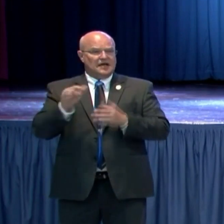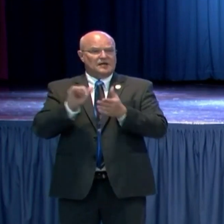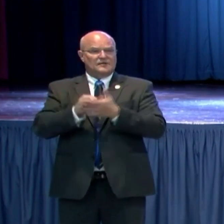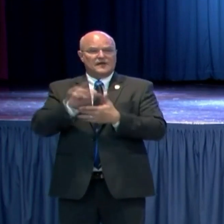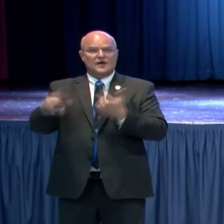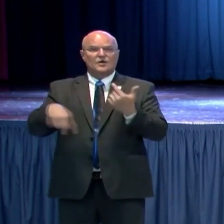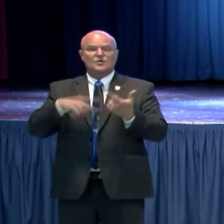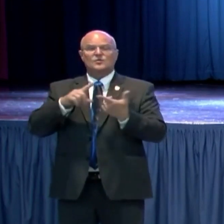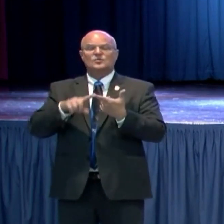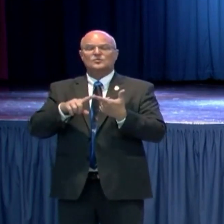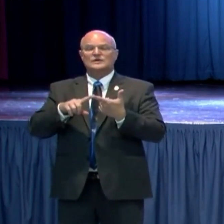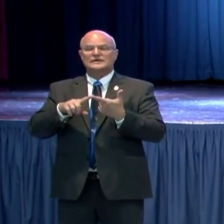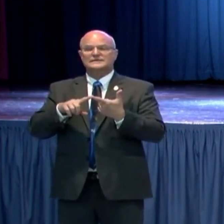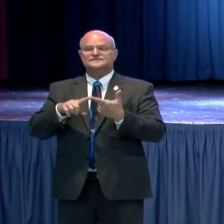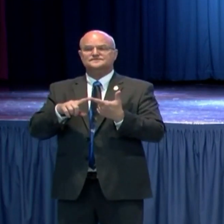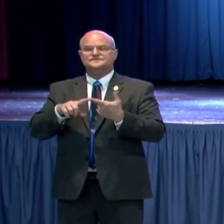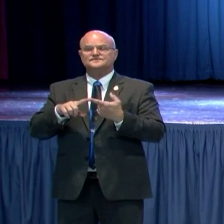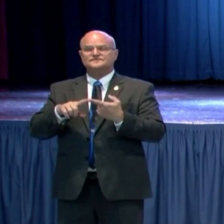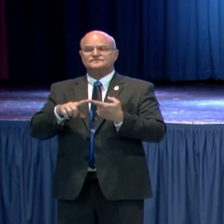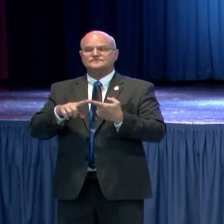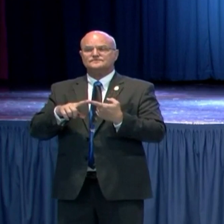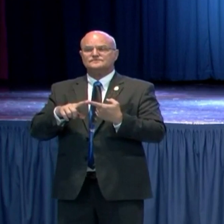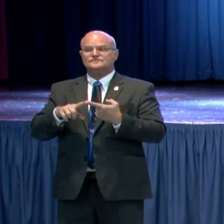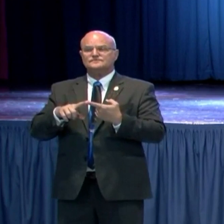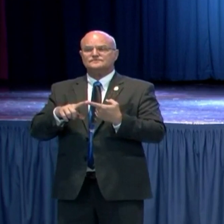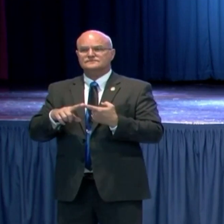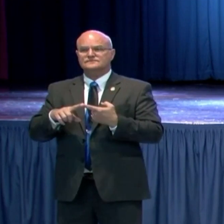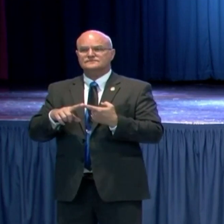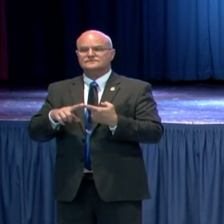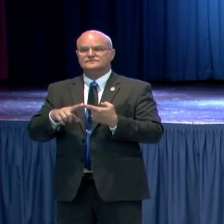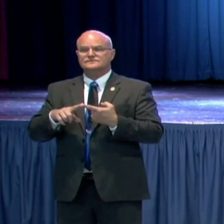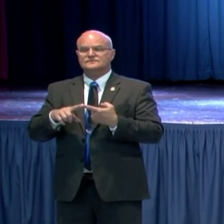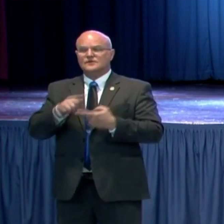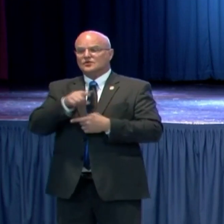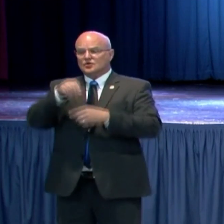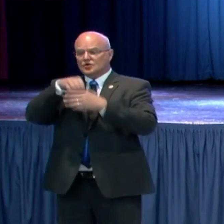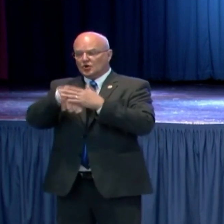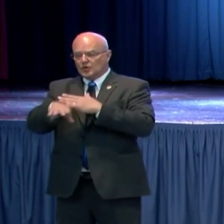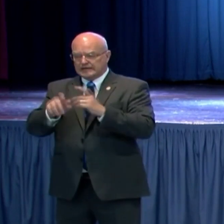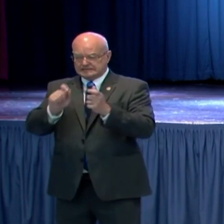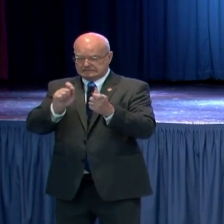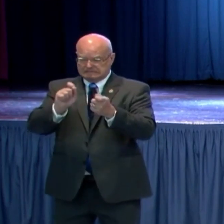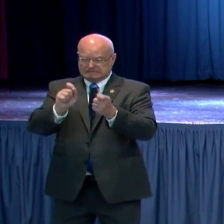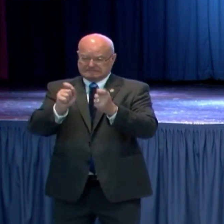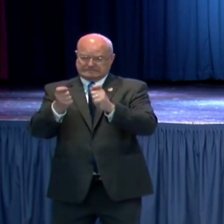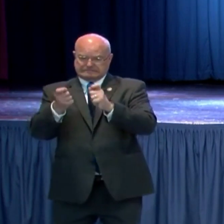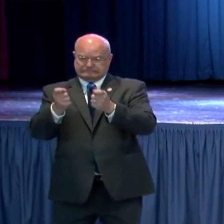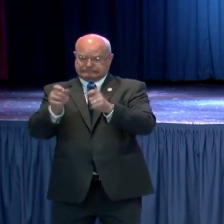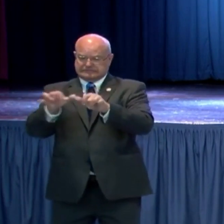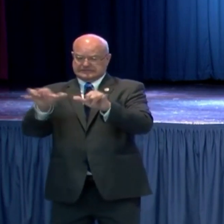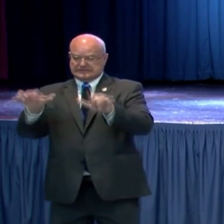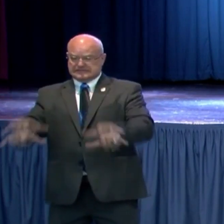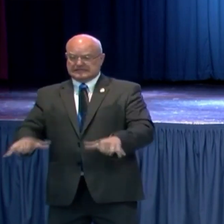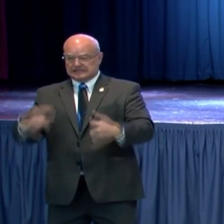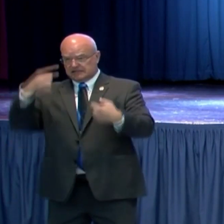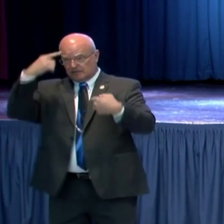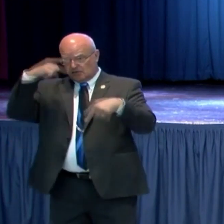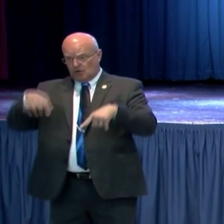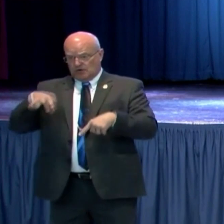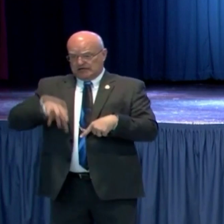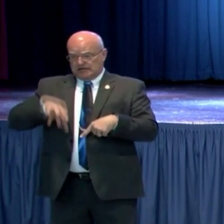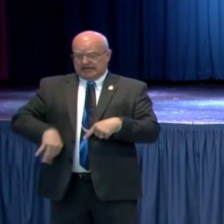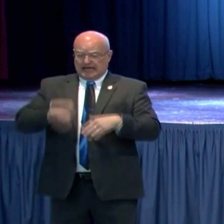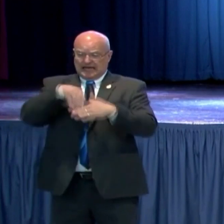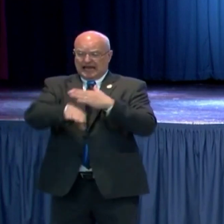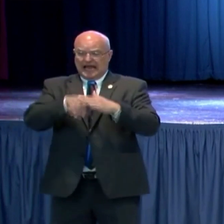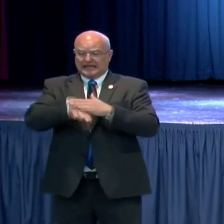something that whenever you have and you manipulate a system in order to gain